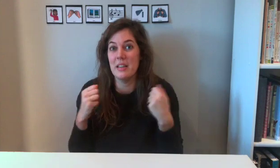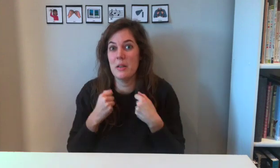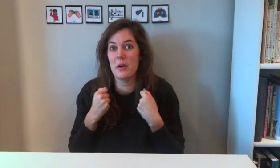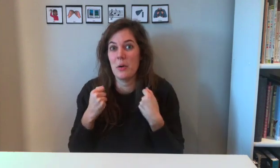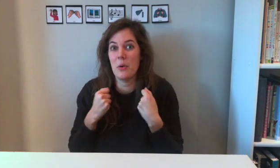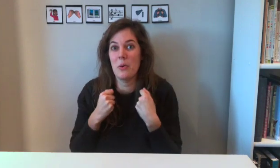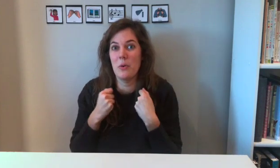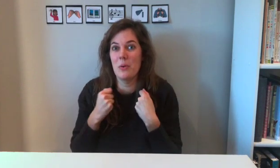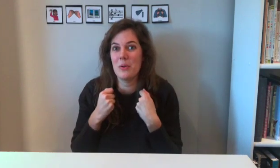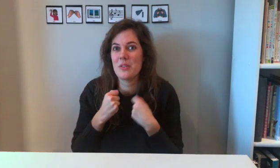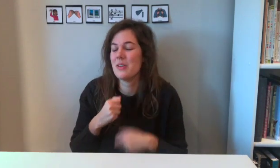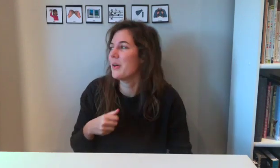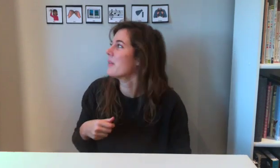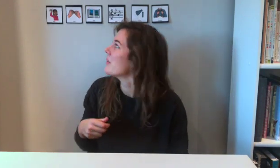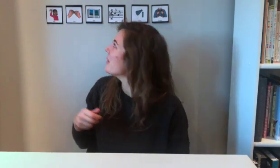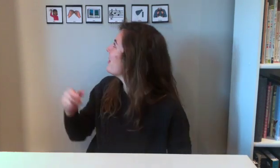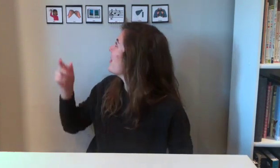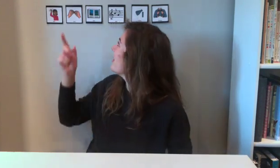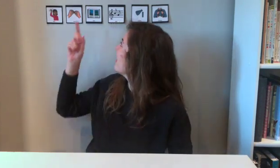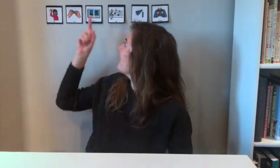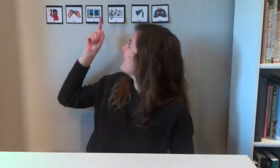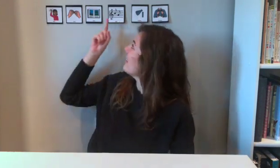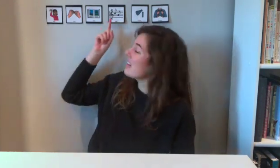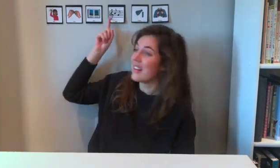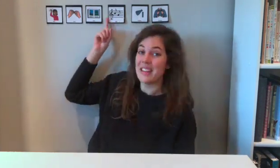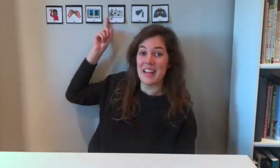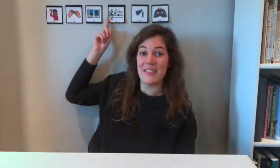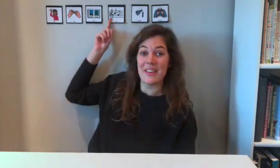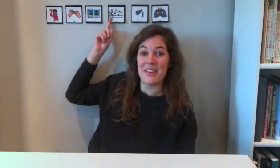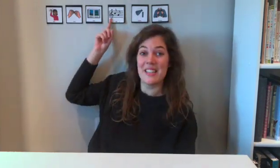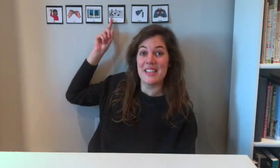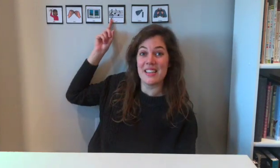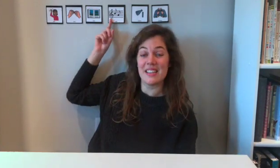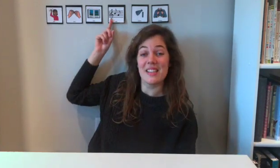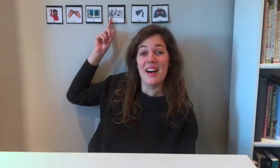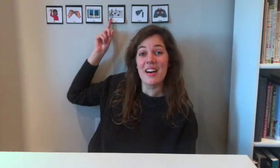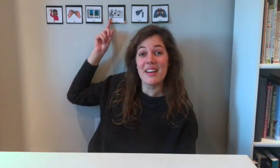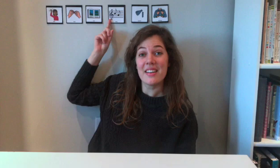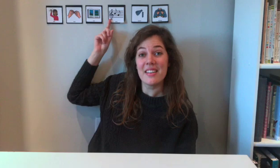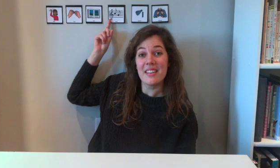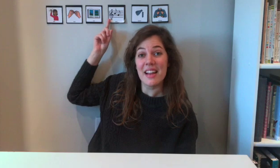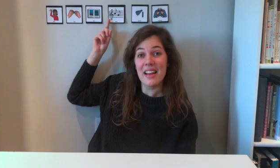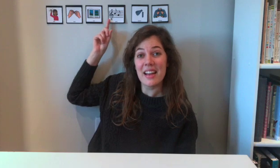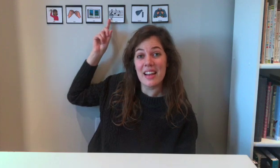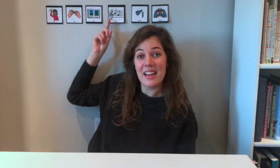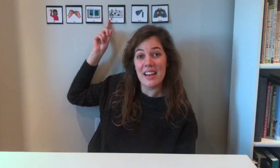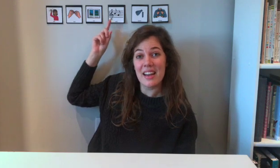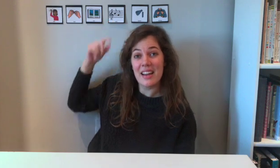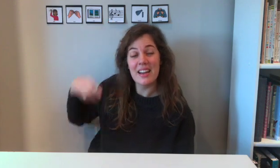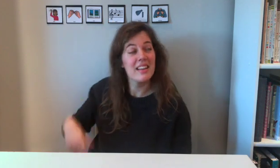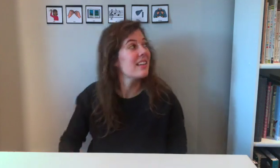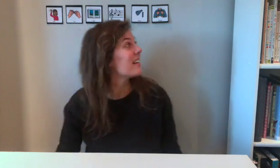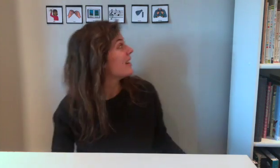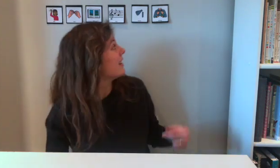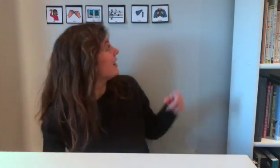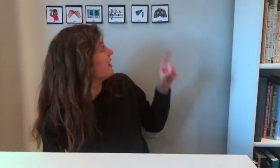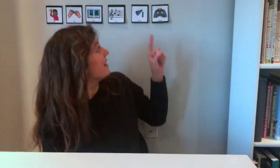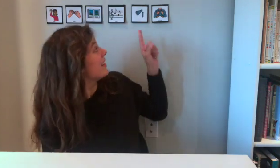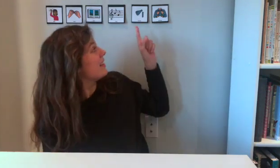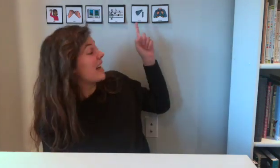the cold snow. Then we're going to sing a song, la la la la la. Then